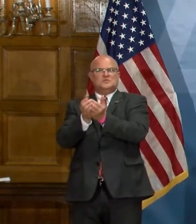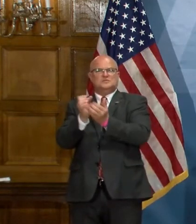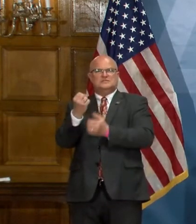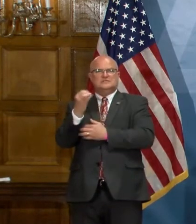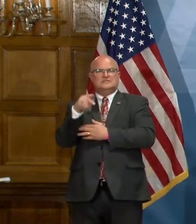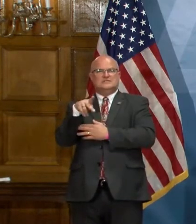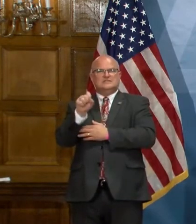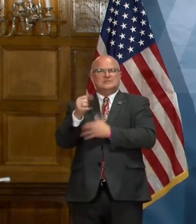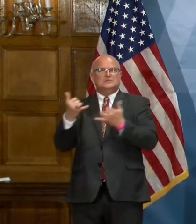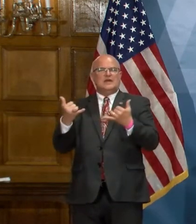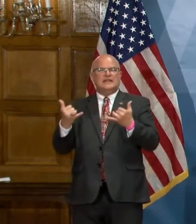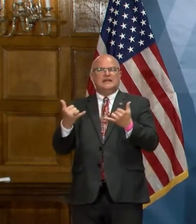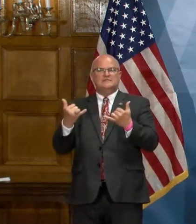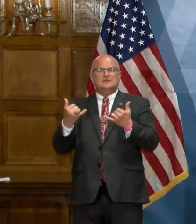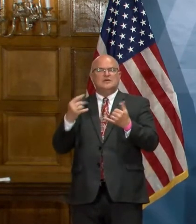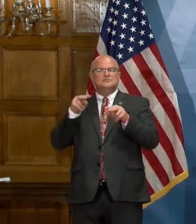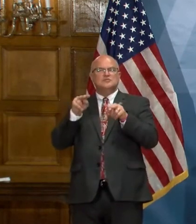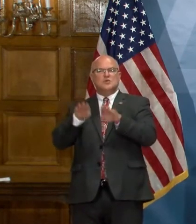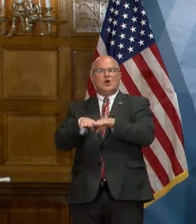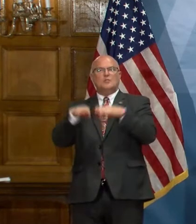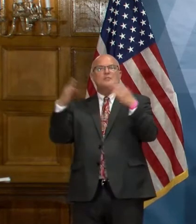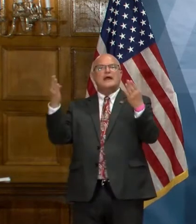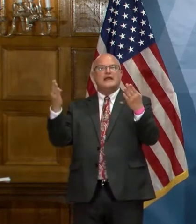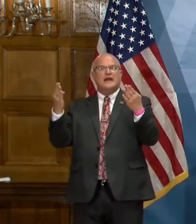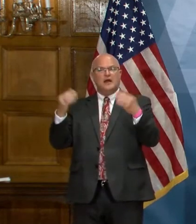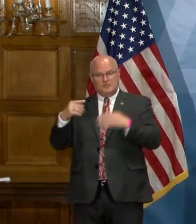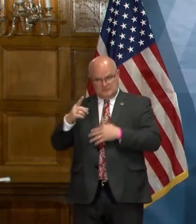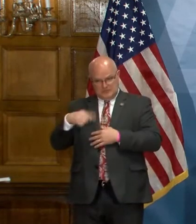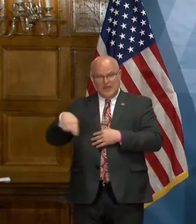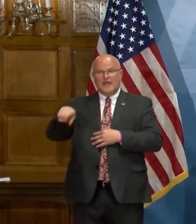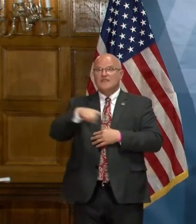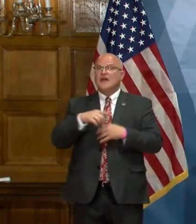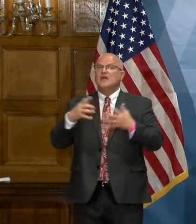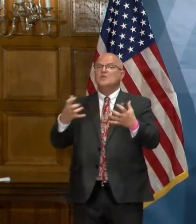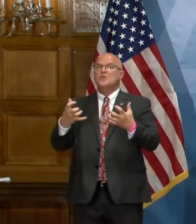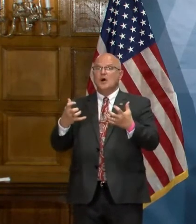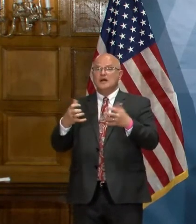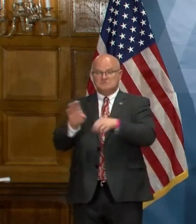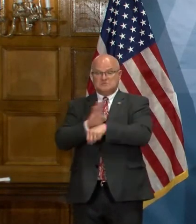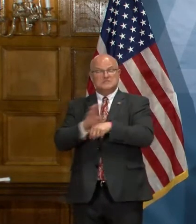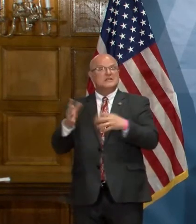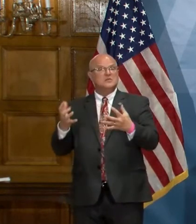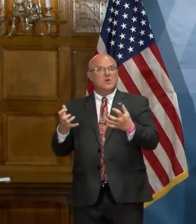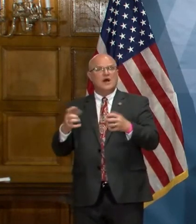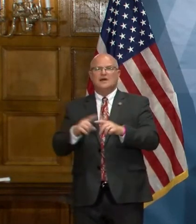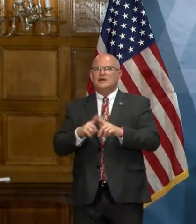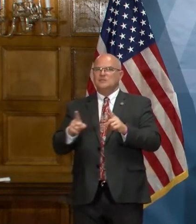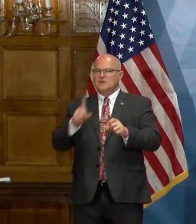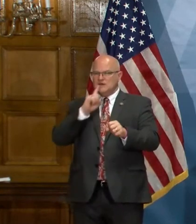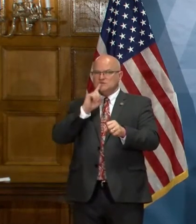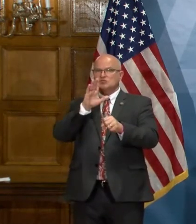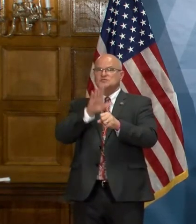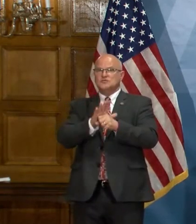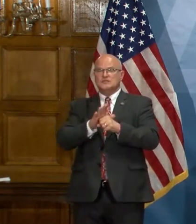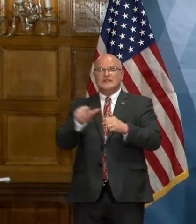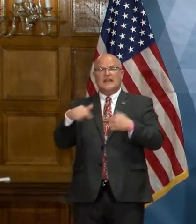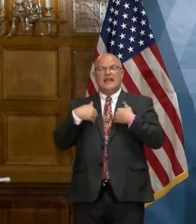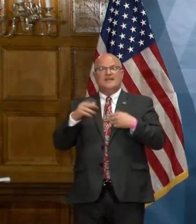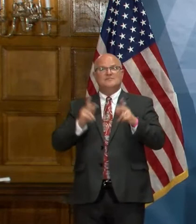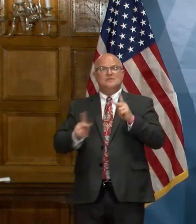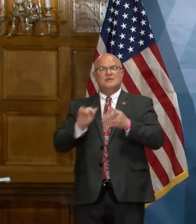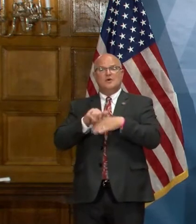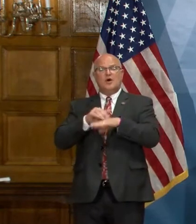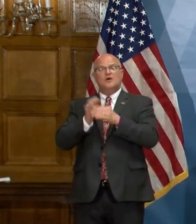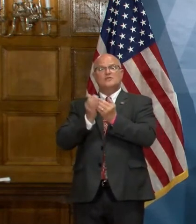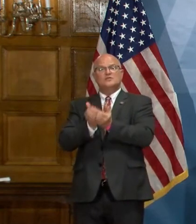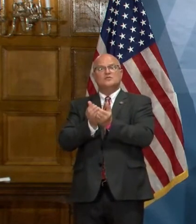looking at opening back up, and they want to be able to do business, but it's an assurance if they have people that go